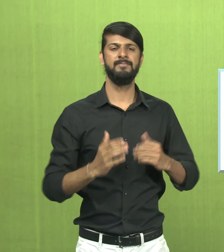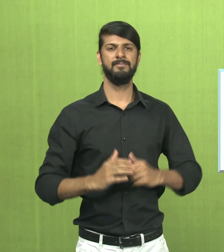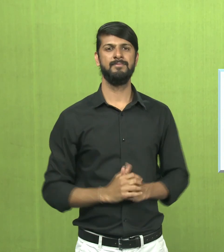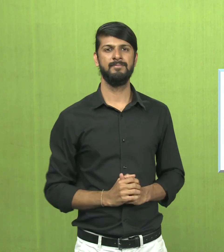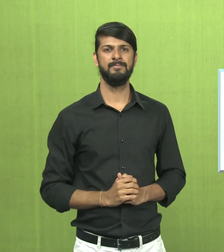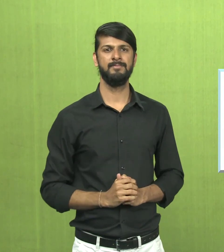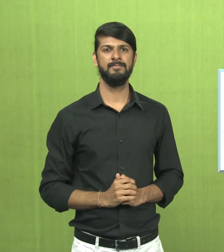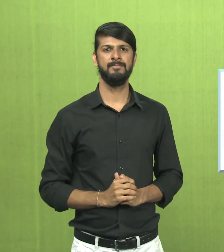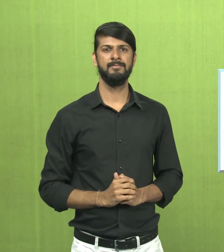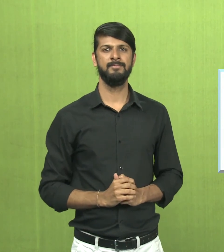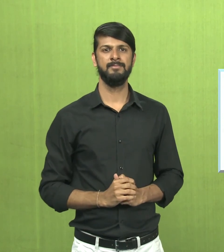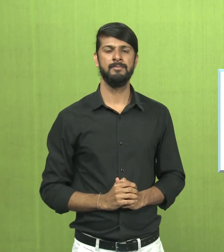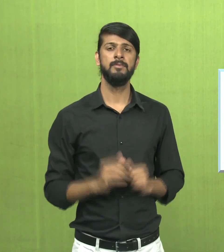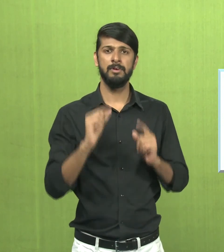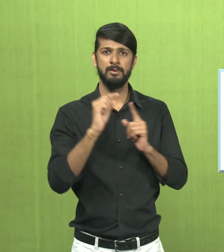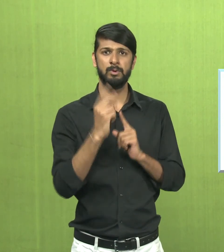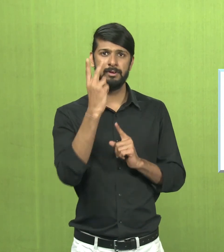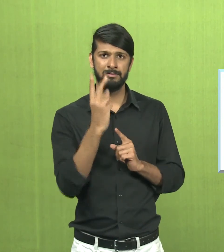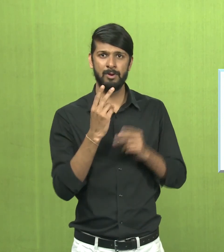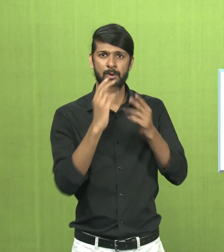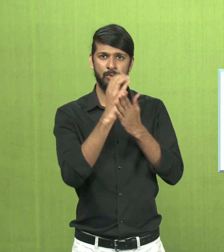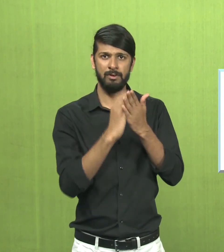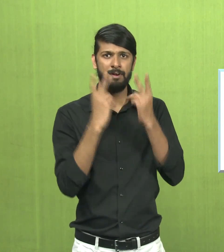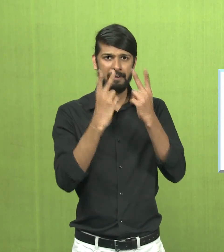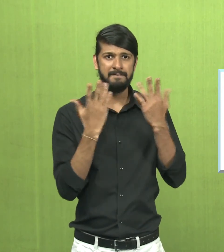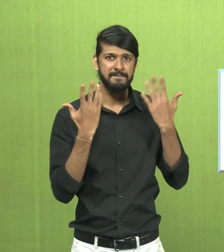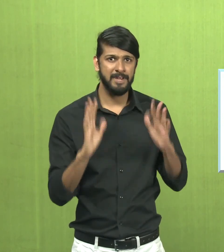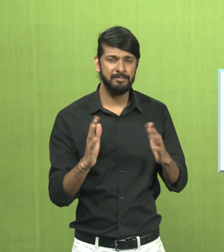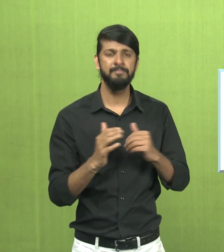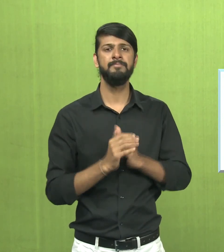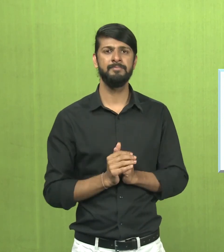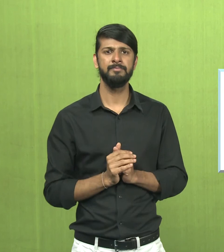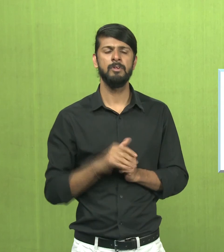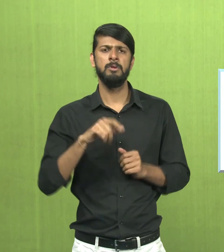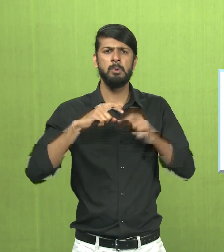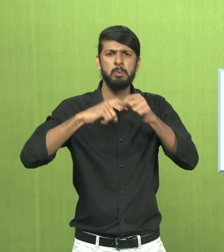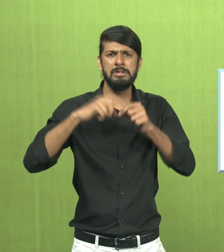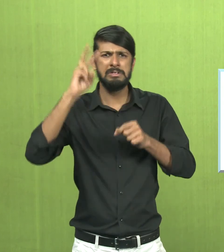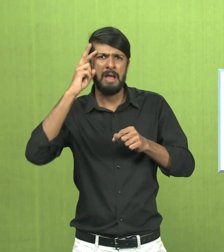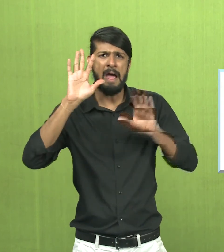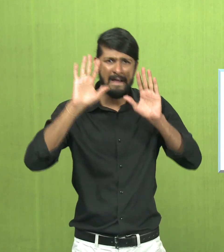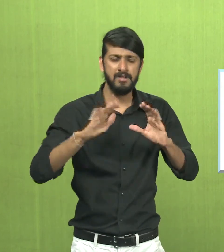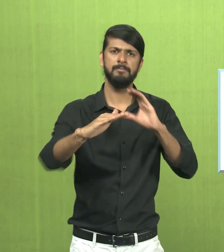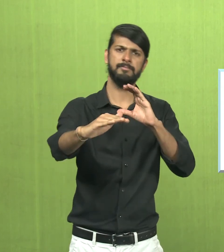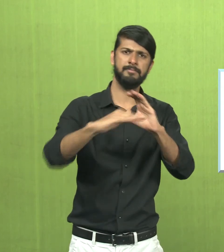synthesis. I hope you enjoyed watching part 2 of this lesson. If you have any queries, you can please email us at